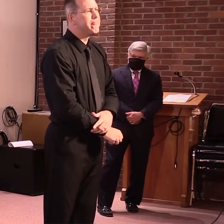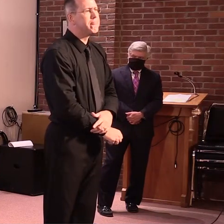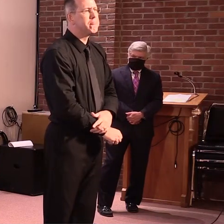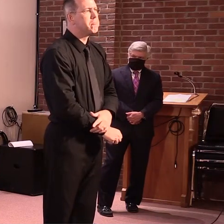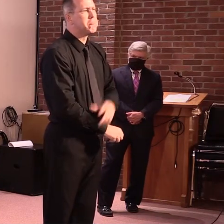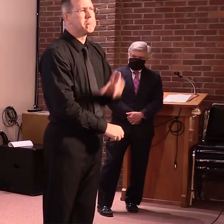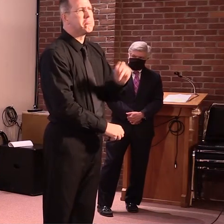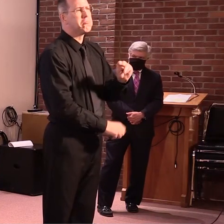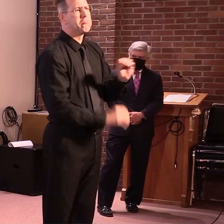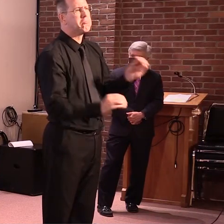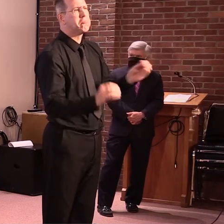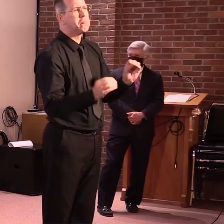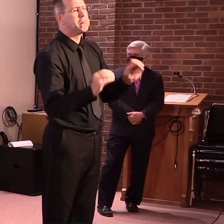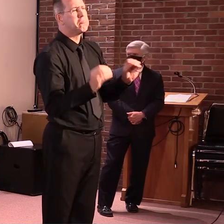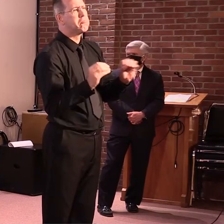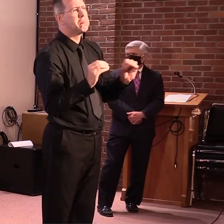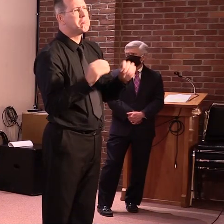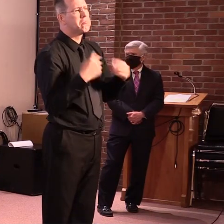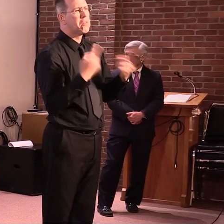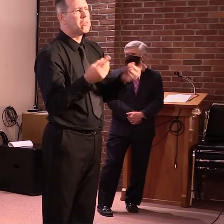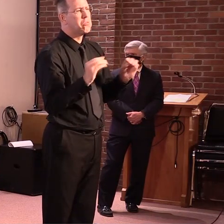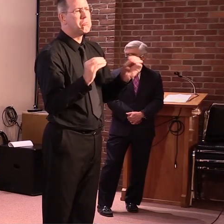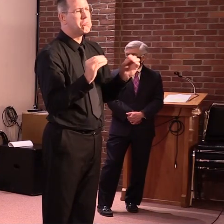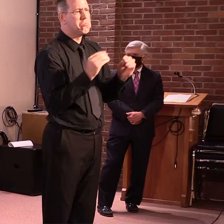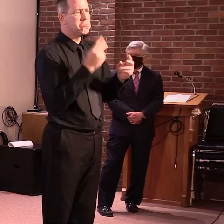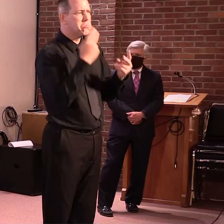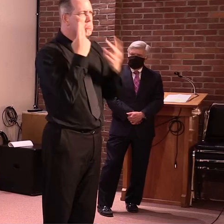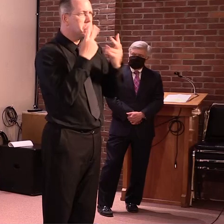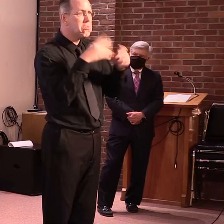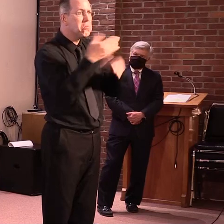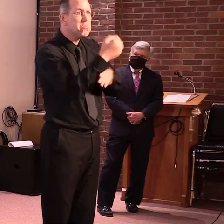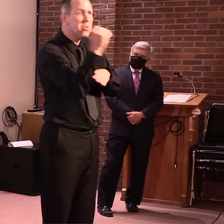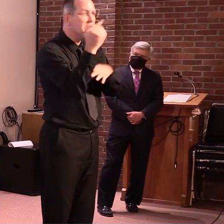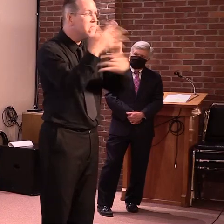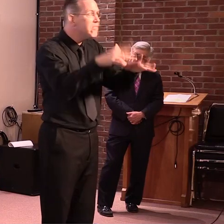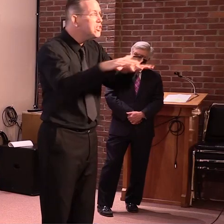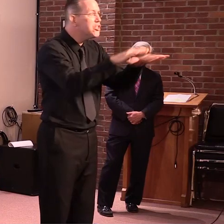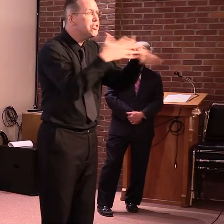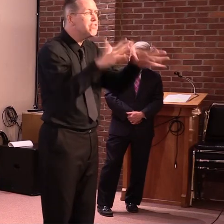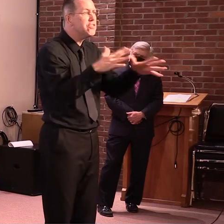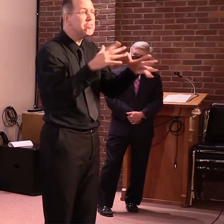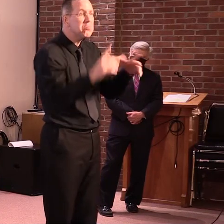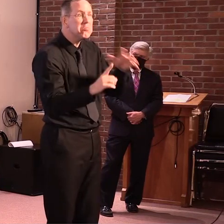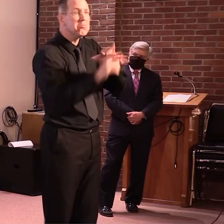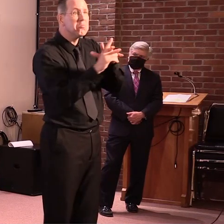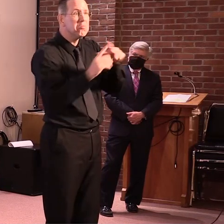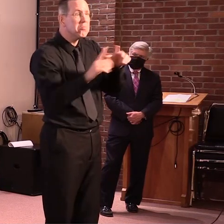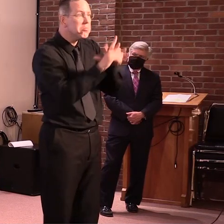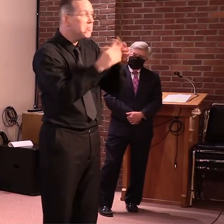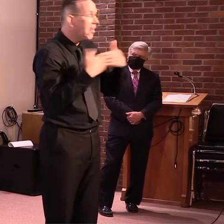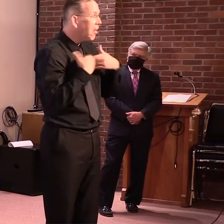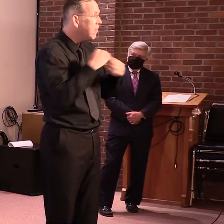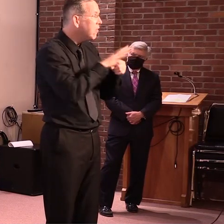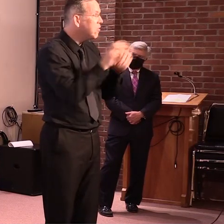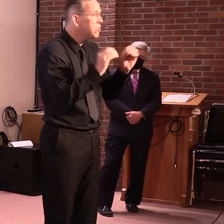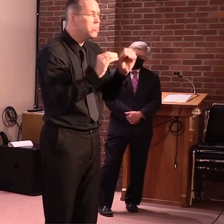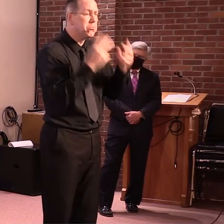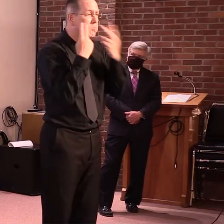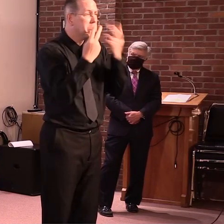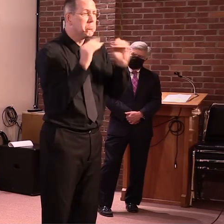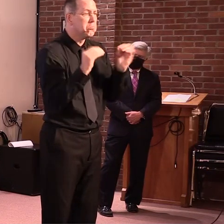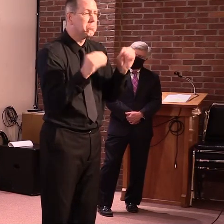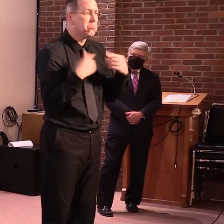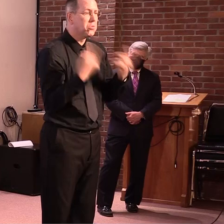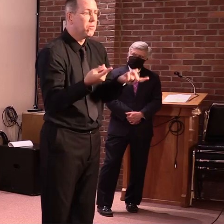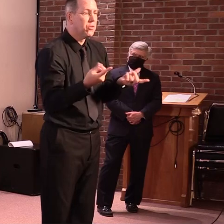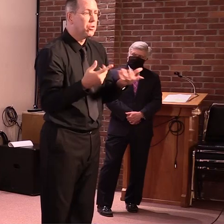at this point. Nothing that we've been able to contact trace back to any of these events at this point in time. But